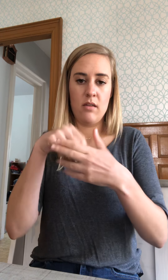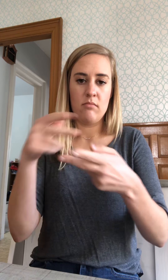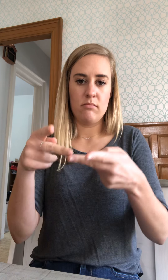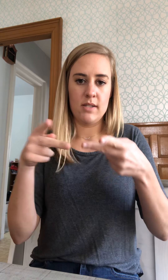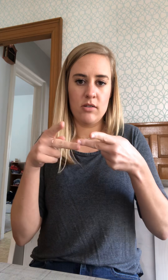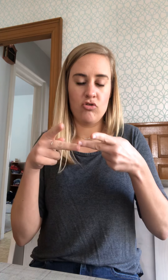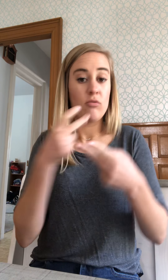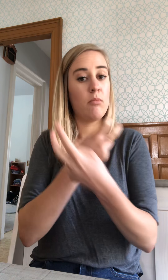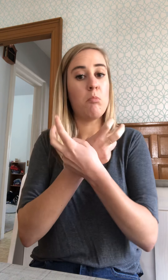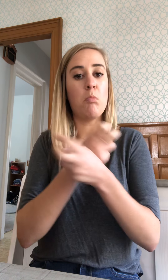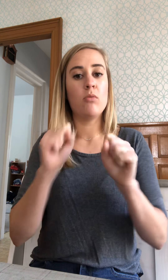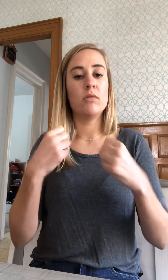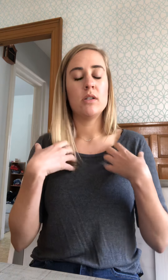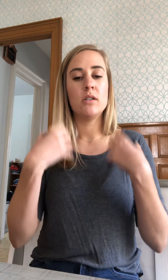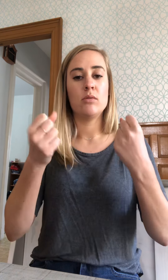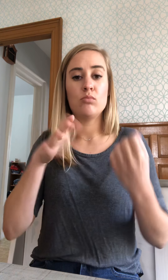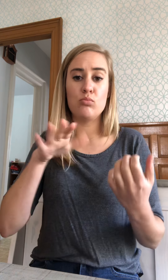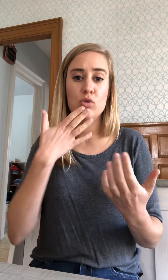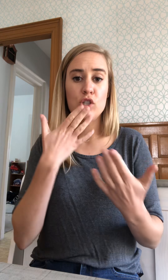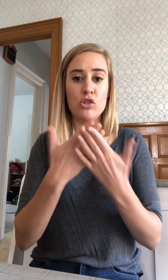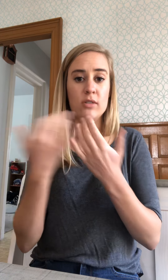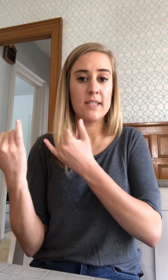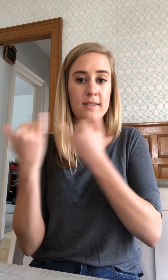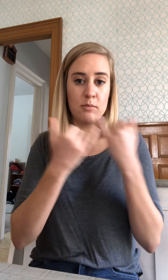in pretty good symmetry.